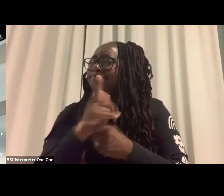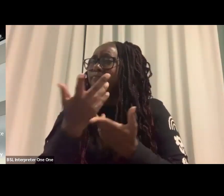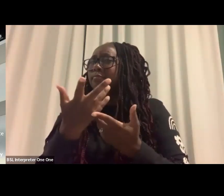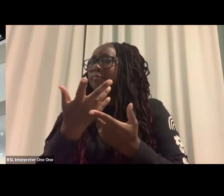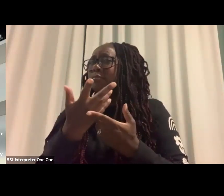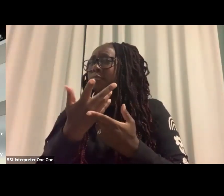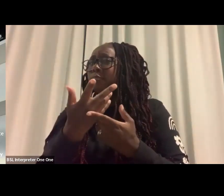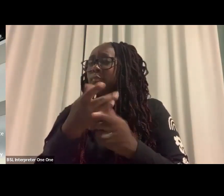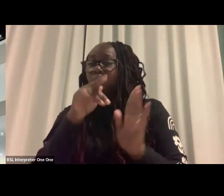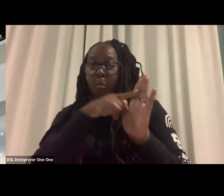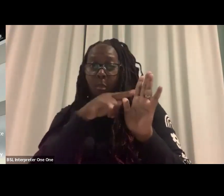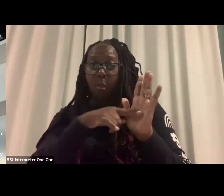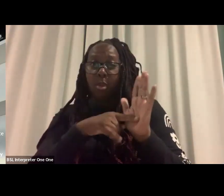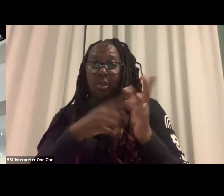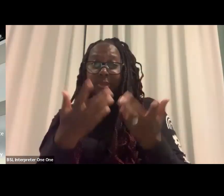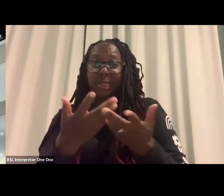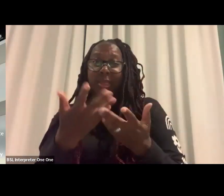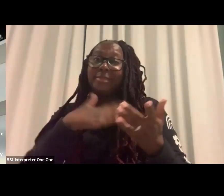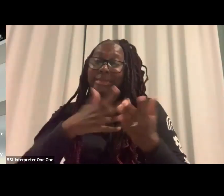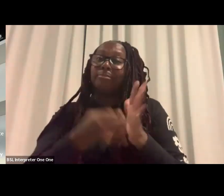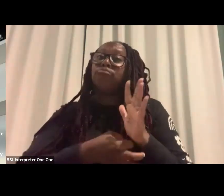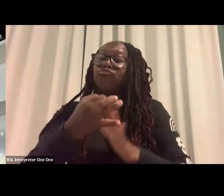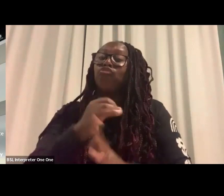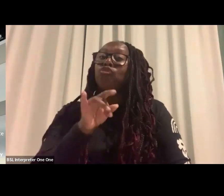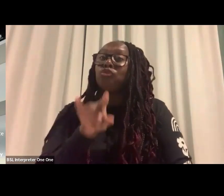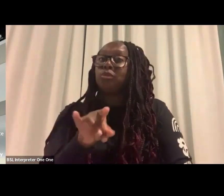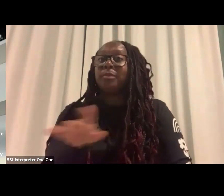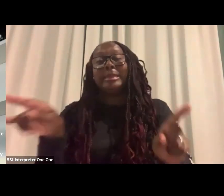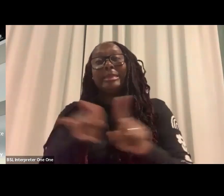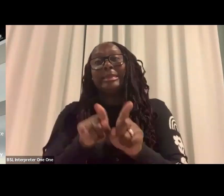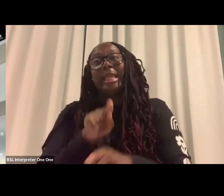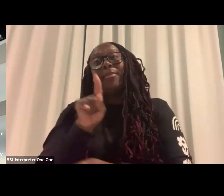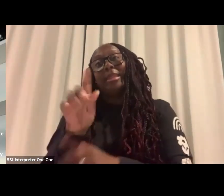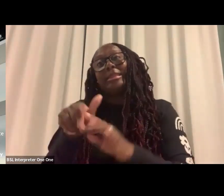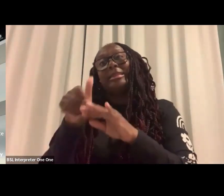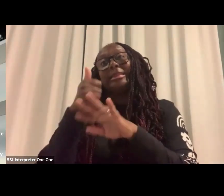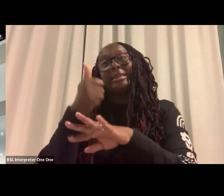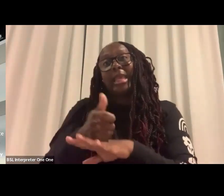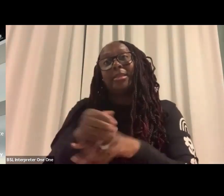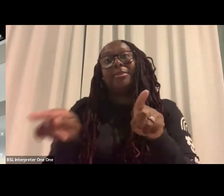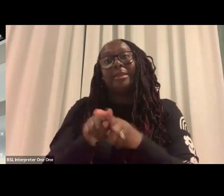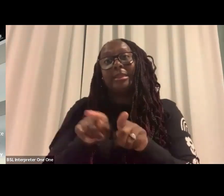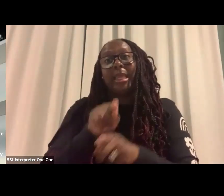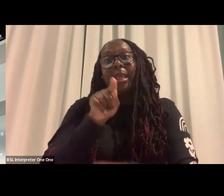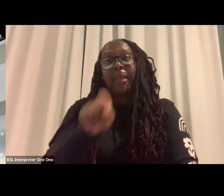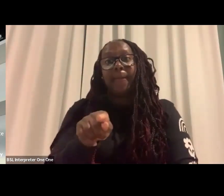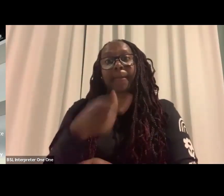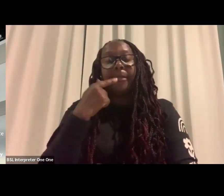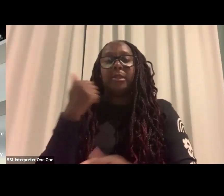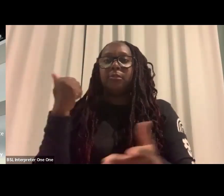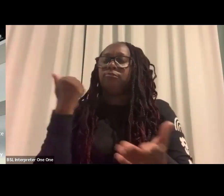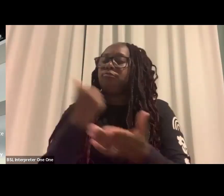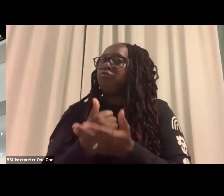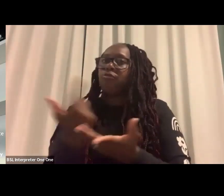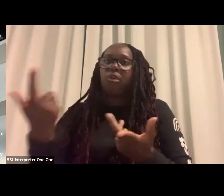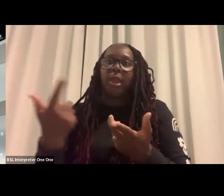and definitely something that we need more work on. And of course, the Donut Economics Toolkit and the Donut Unrolled tool is a fantastic tool to be able